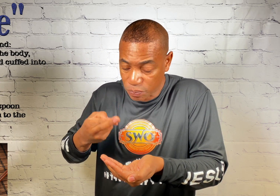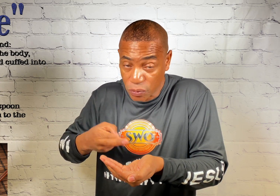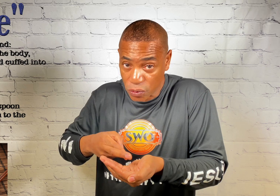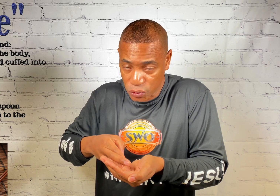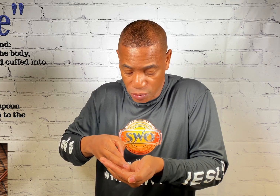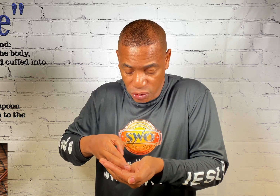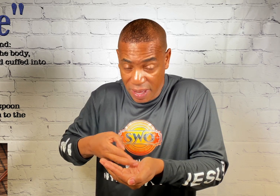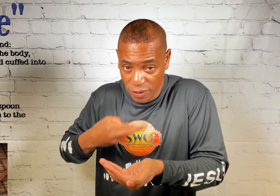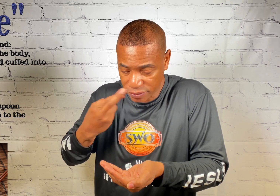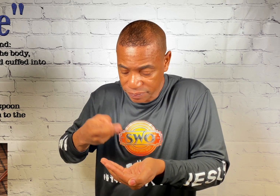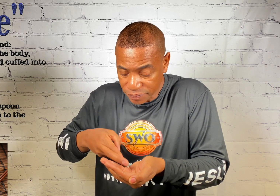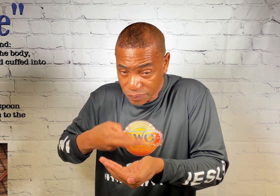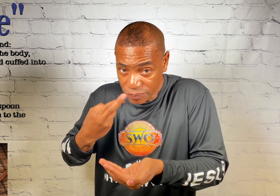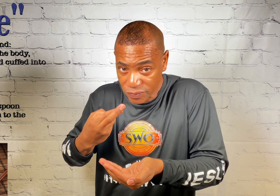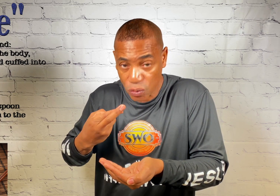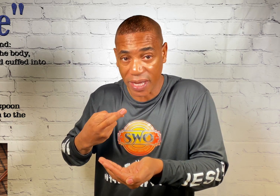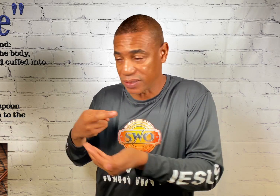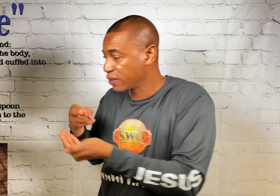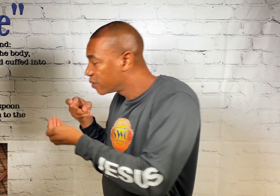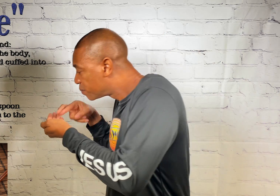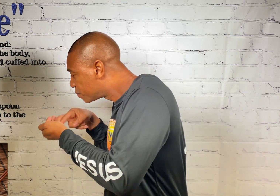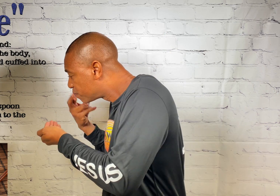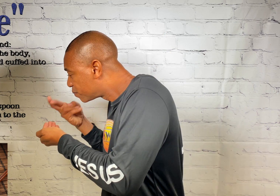spoon, goes towards your mouth. Twice.